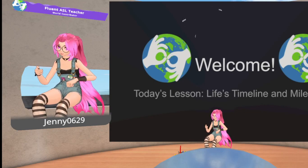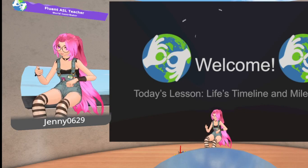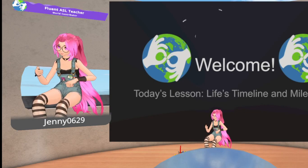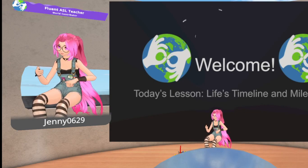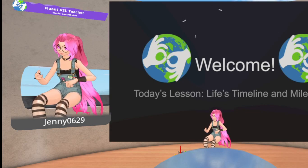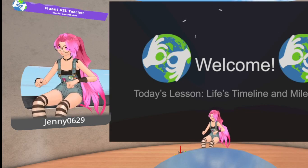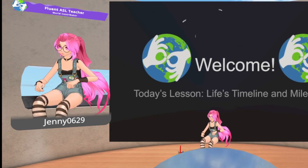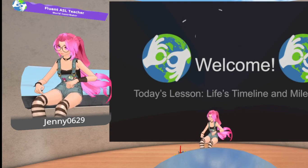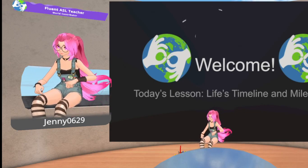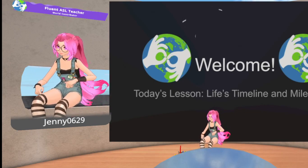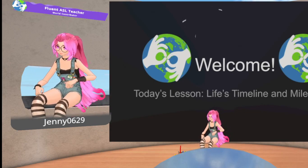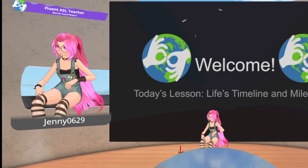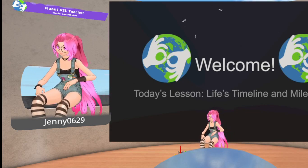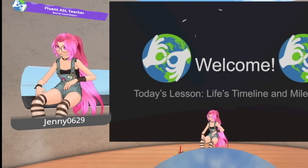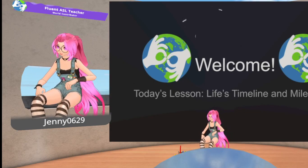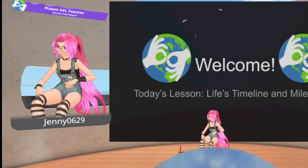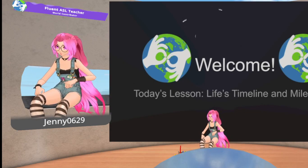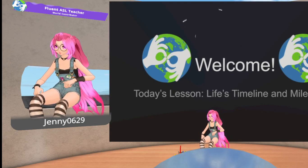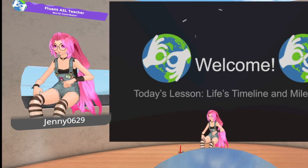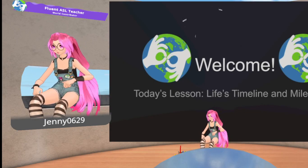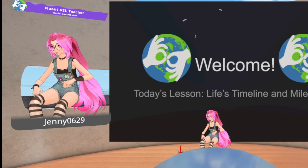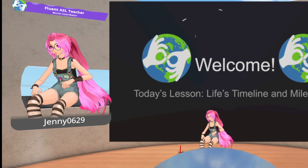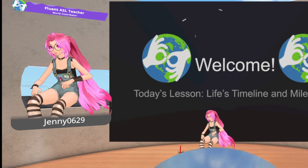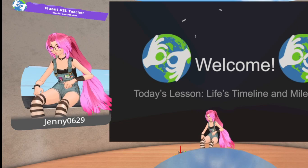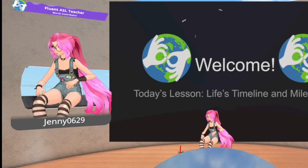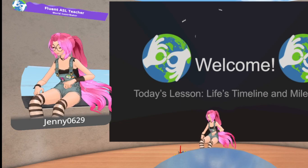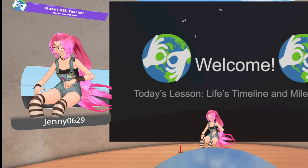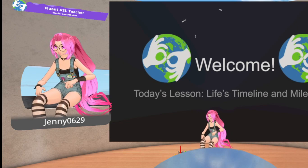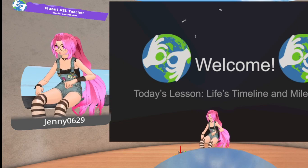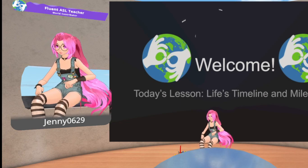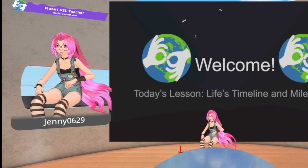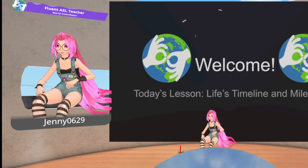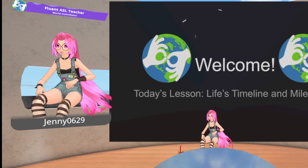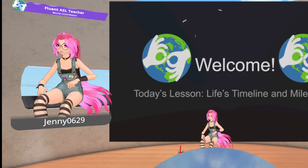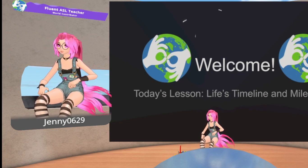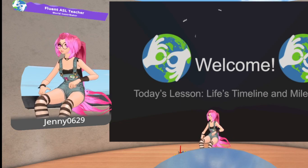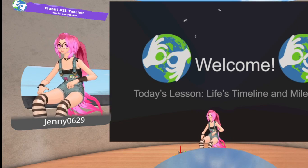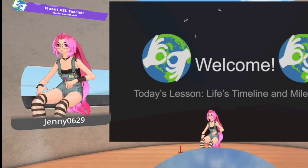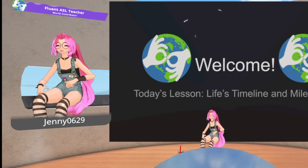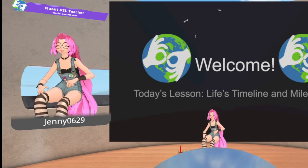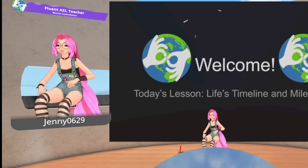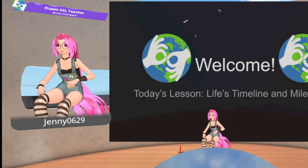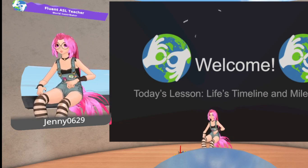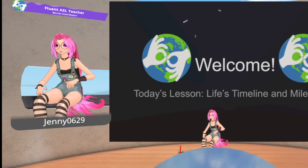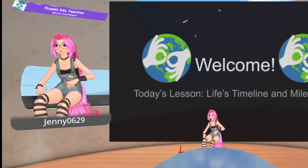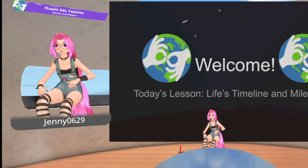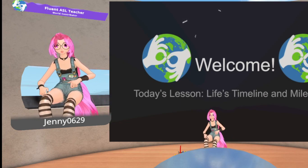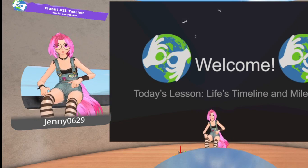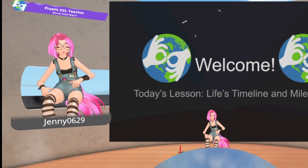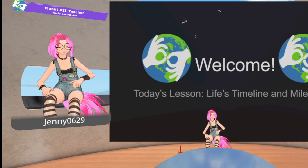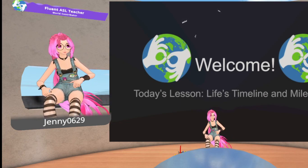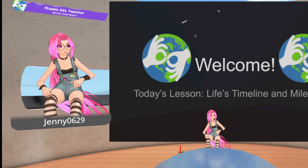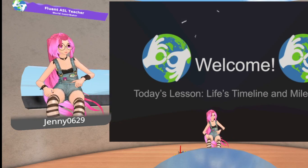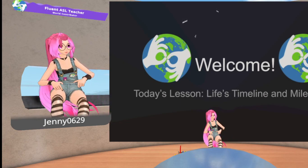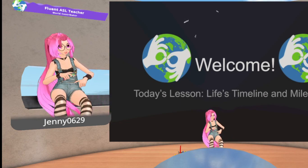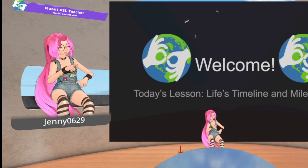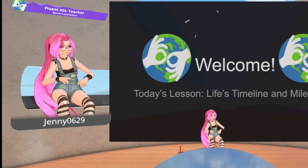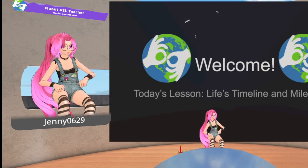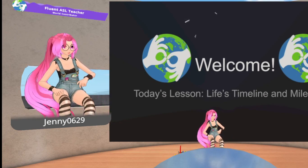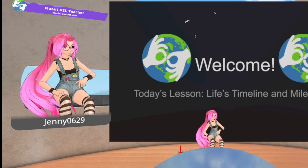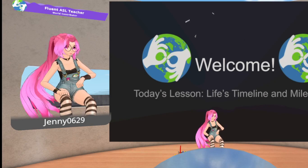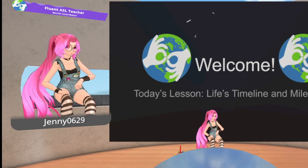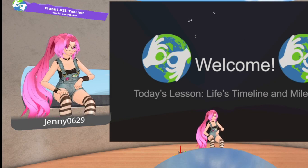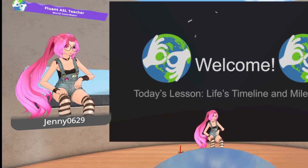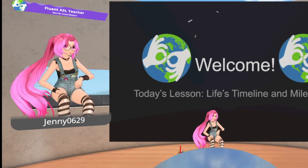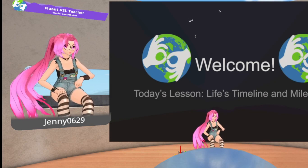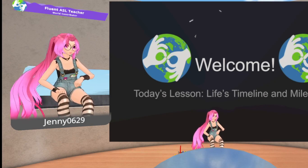just like, okay. Oh man. Lost that train of thought. Okay. What about Amy?